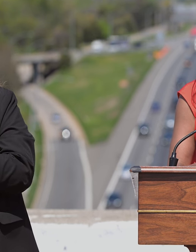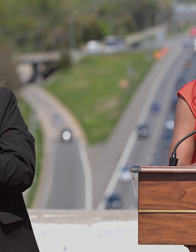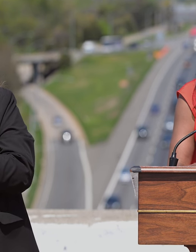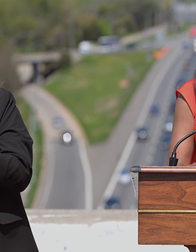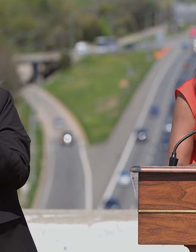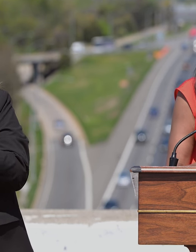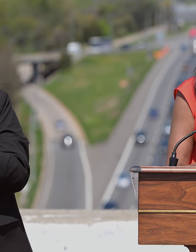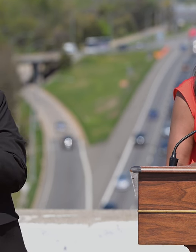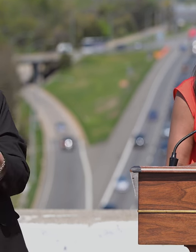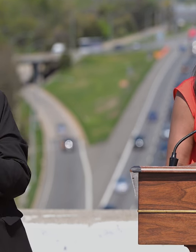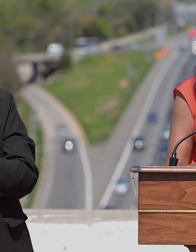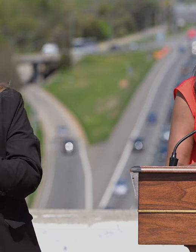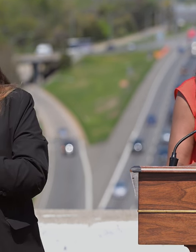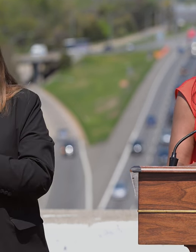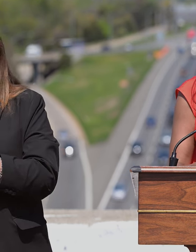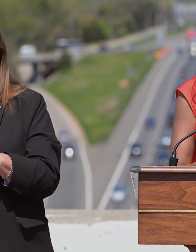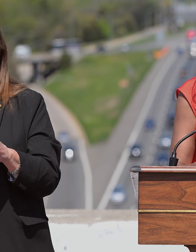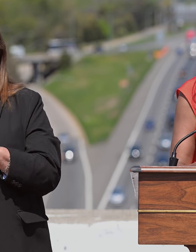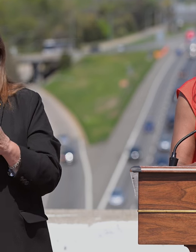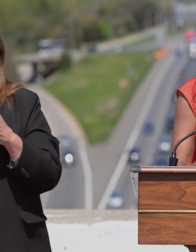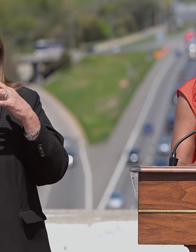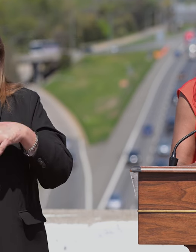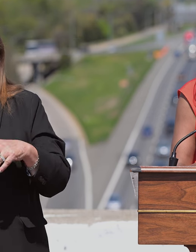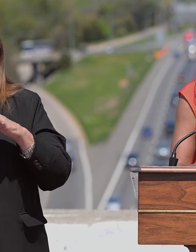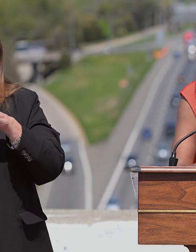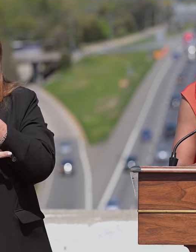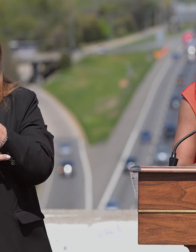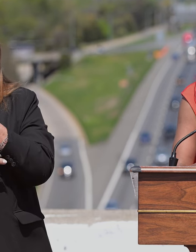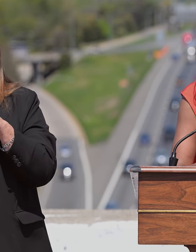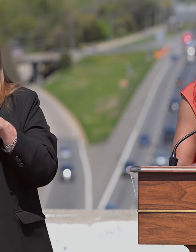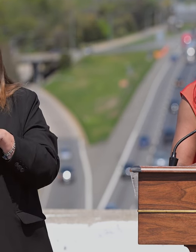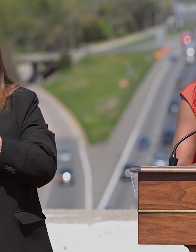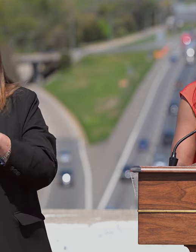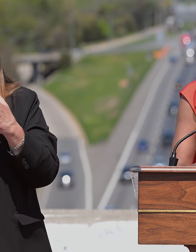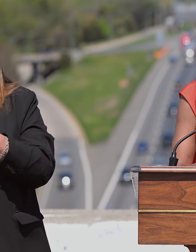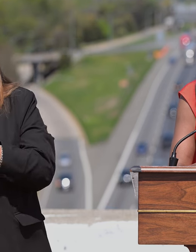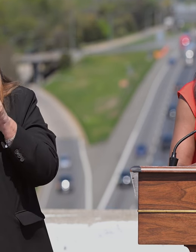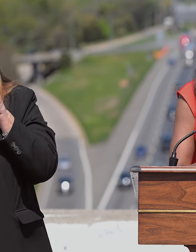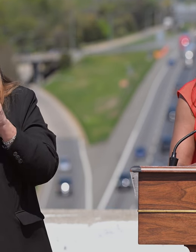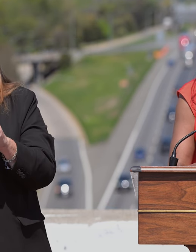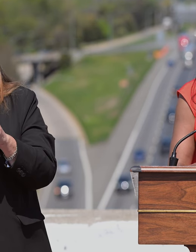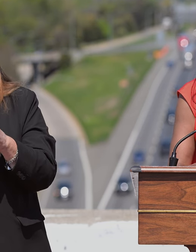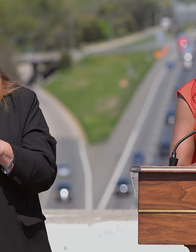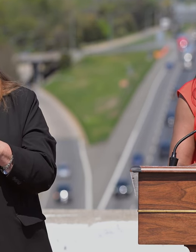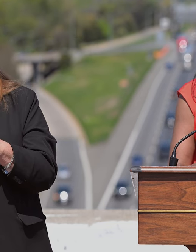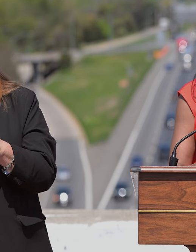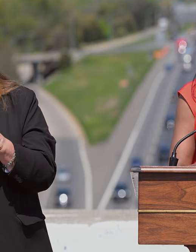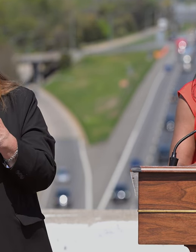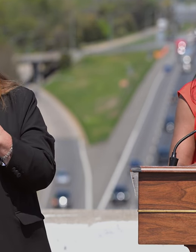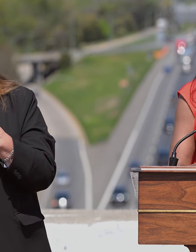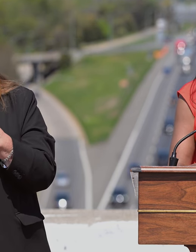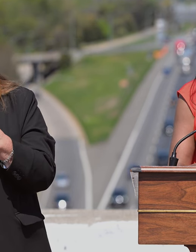businesses affected by the collapse of the Francis Scott Key Bridge, it creates a new permanent scholarship program